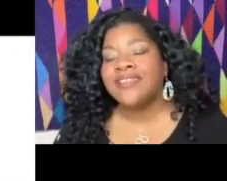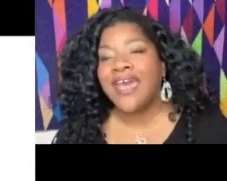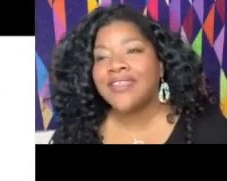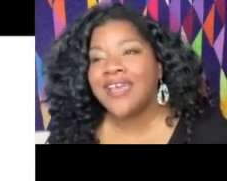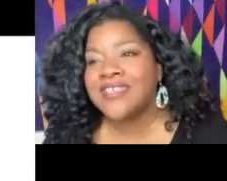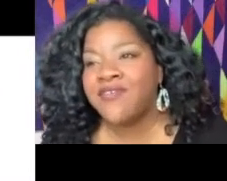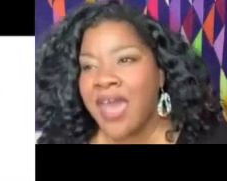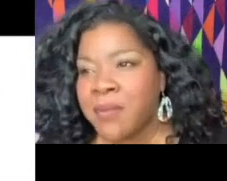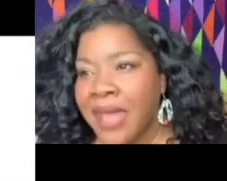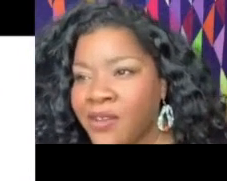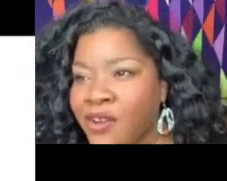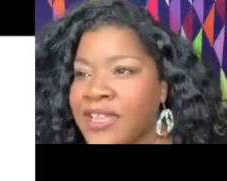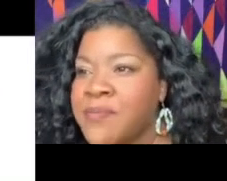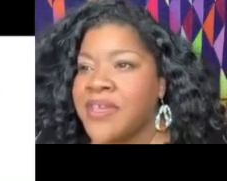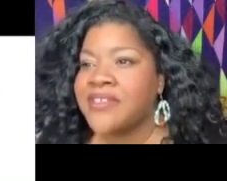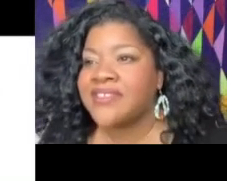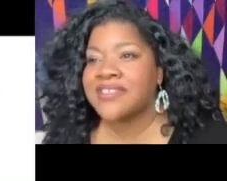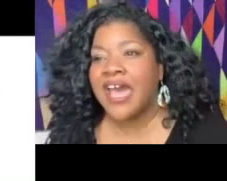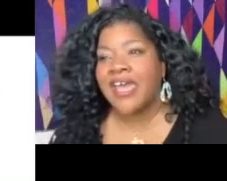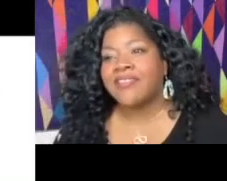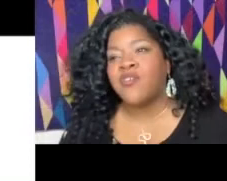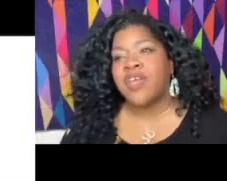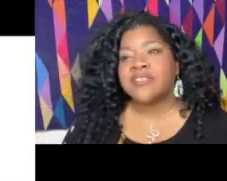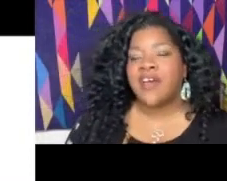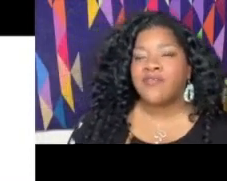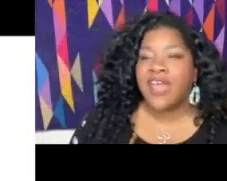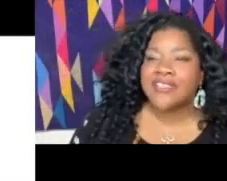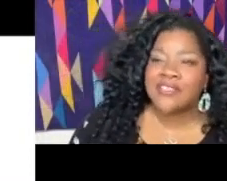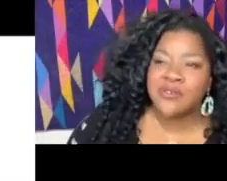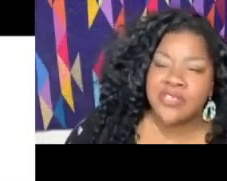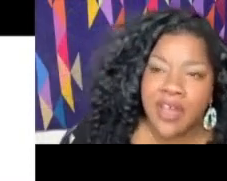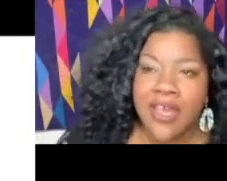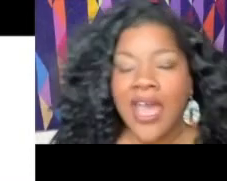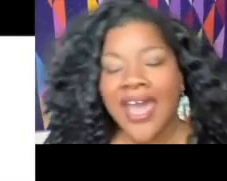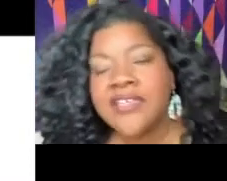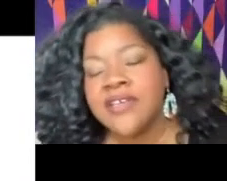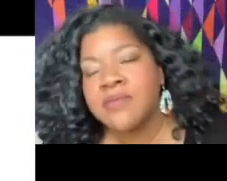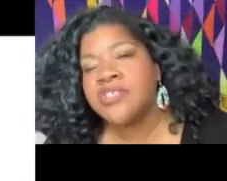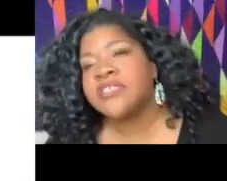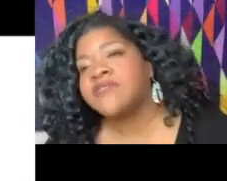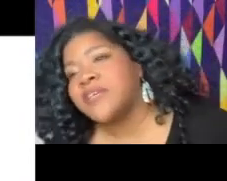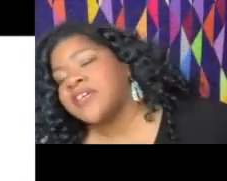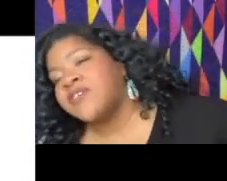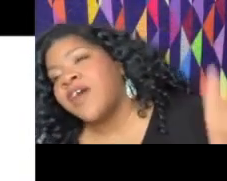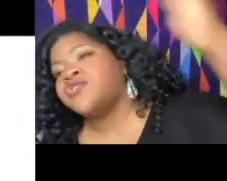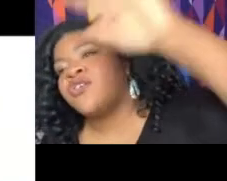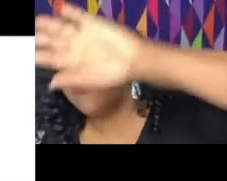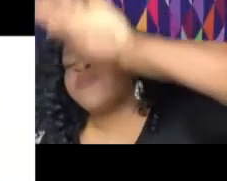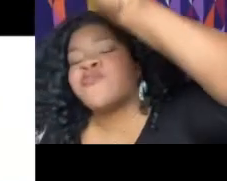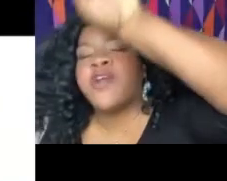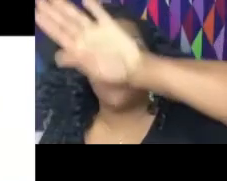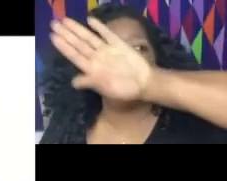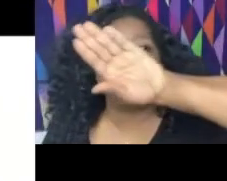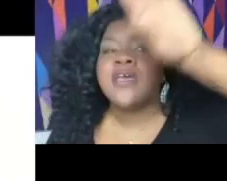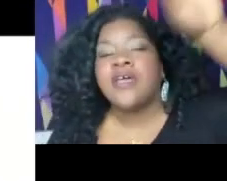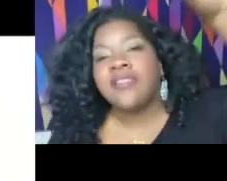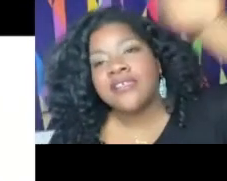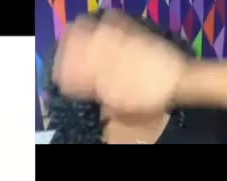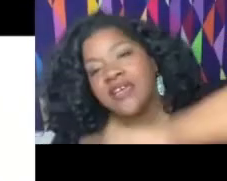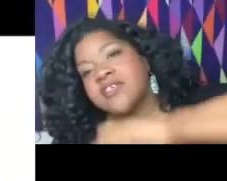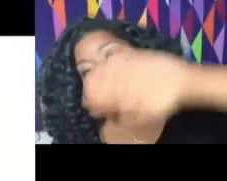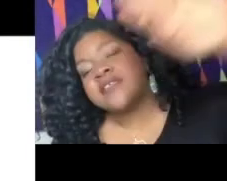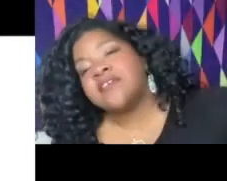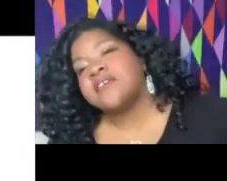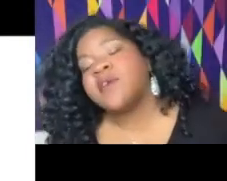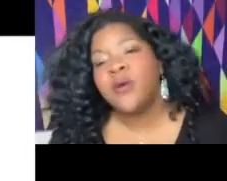Oh, look at that. That's a fat Black girl leaping into the sky at the Great Salt Flats in Utah. I took images of myself. I drove from